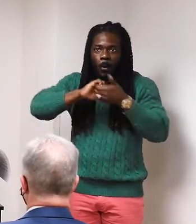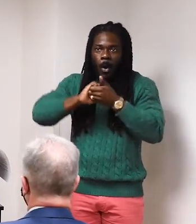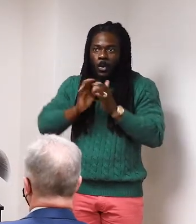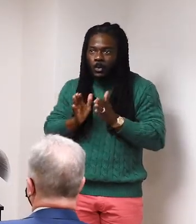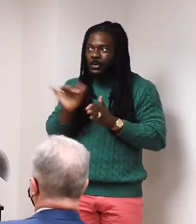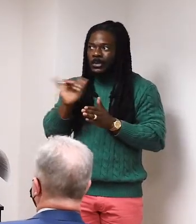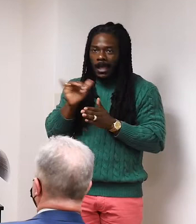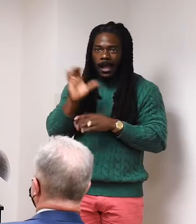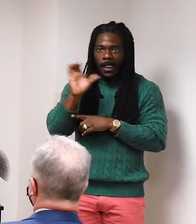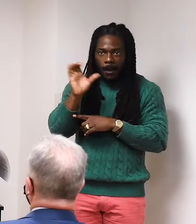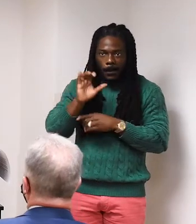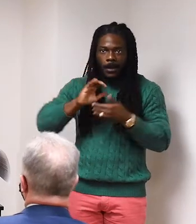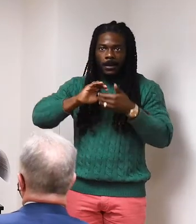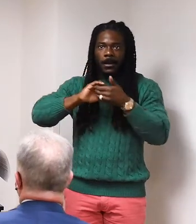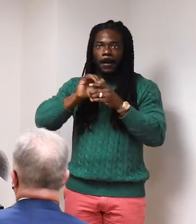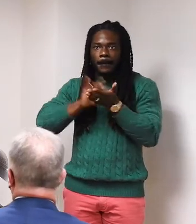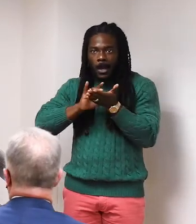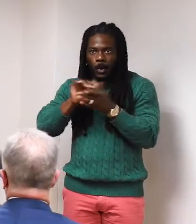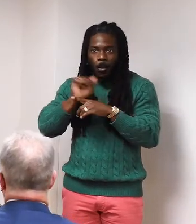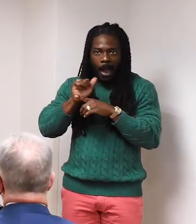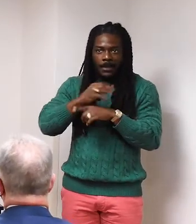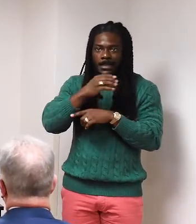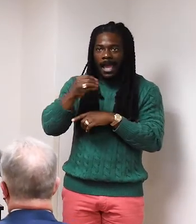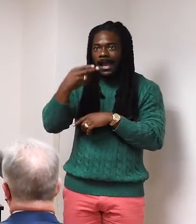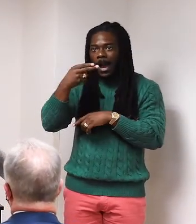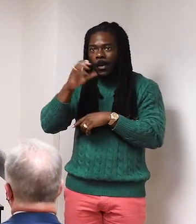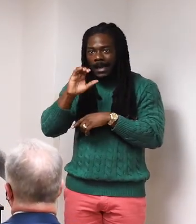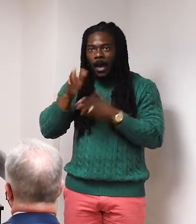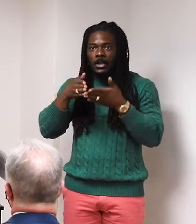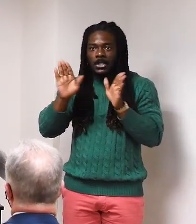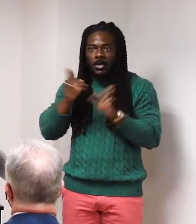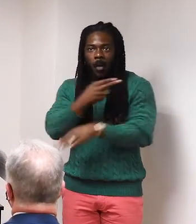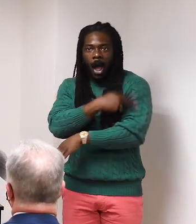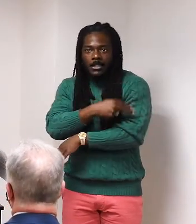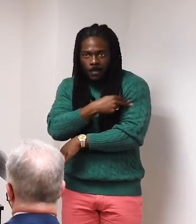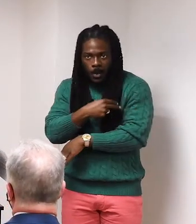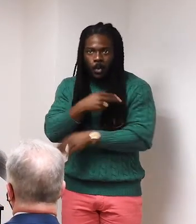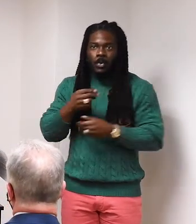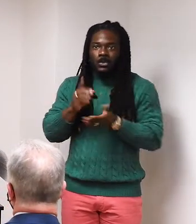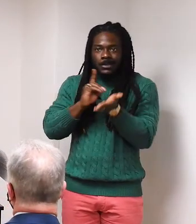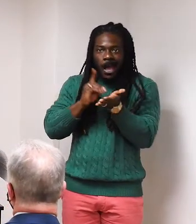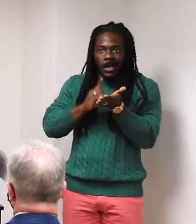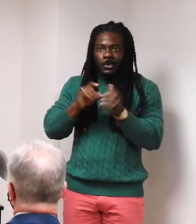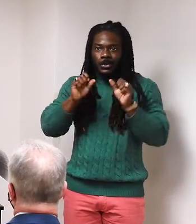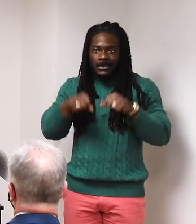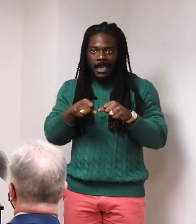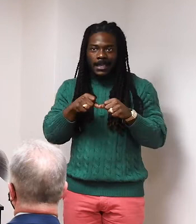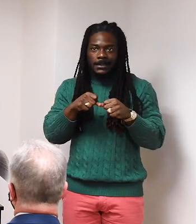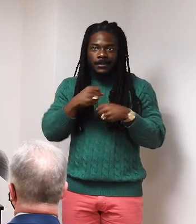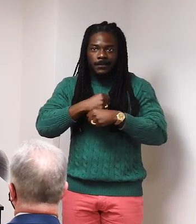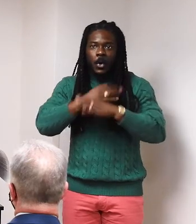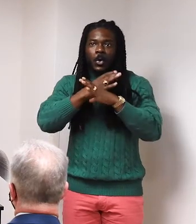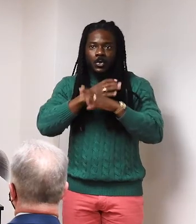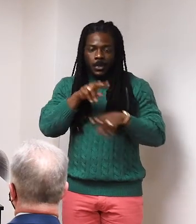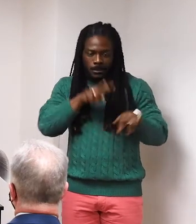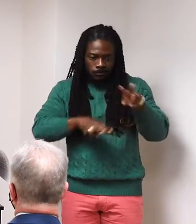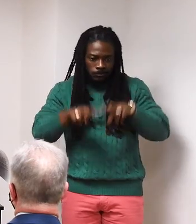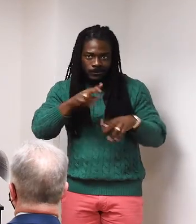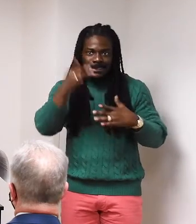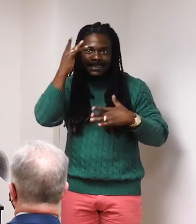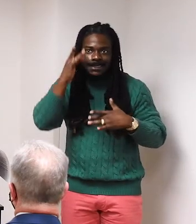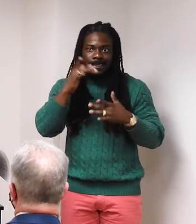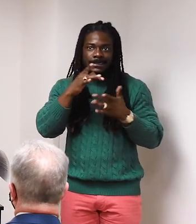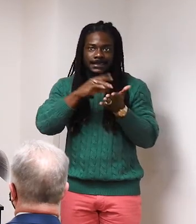Columbia Medical Practice and Howard County General, providers are able to virtually examine sick children using